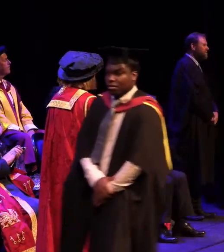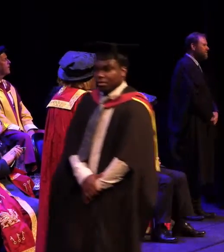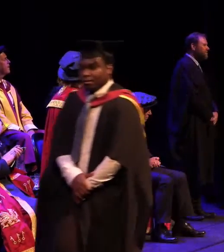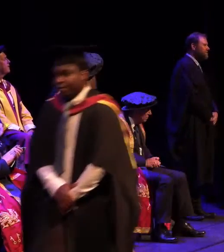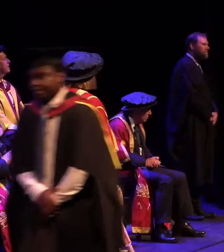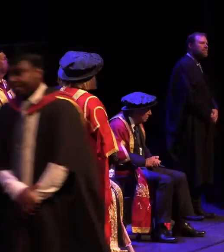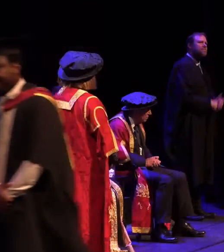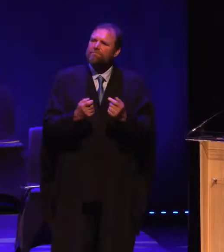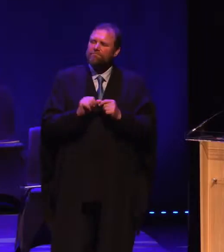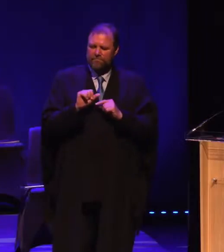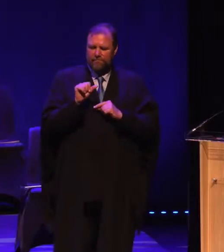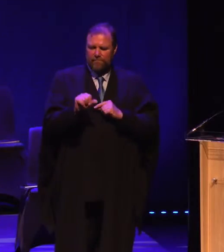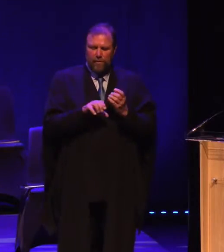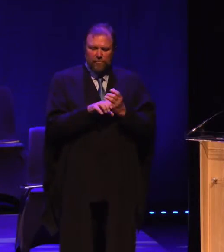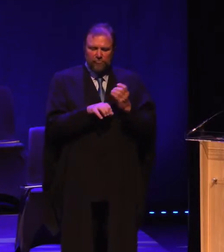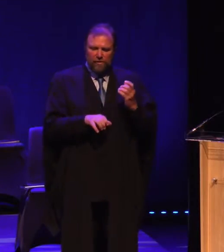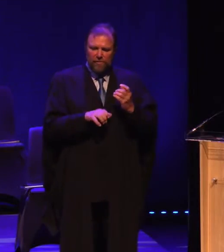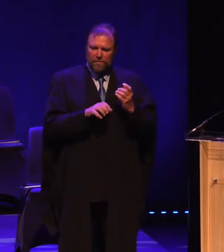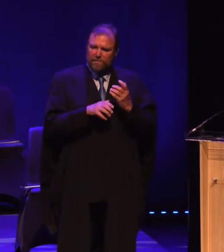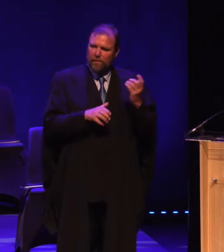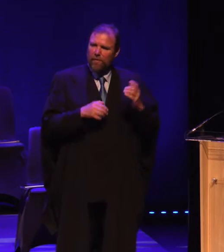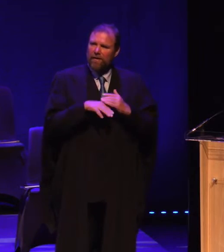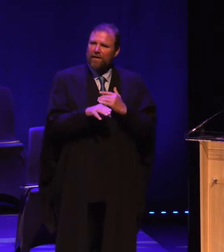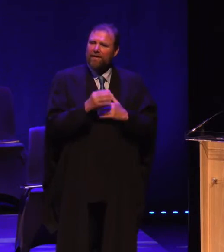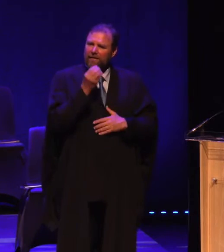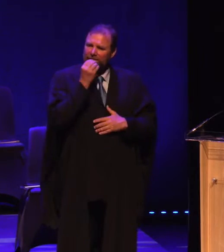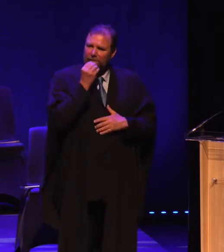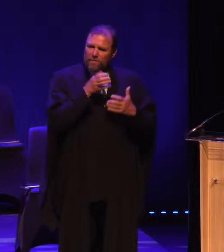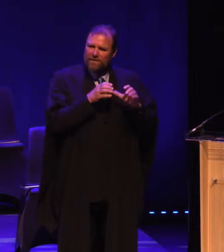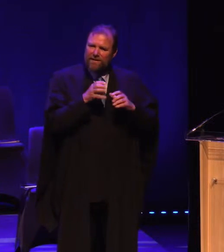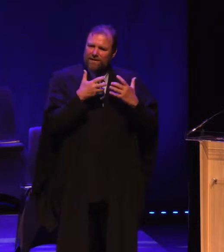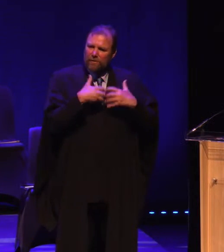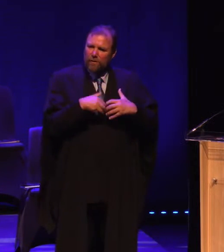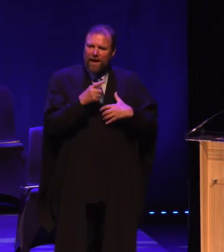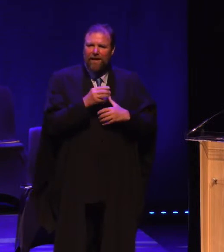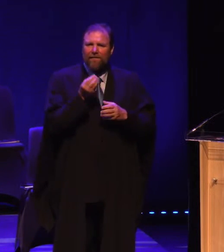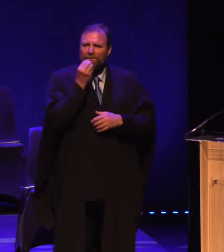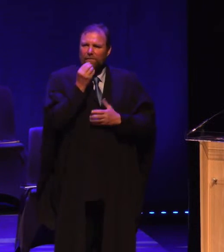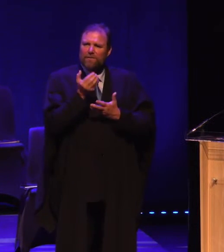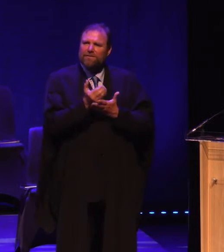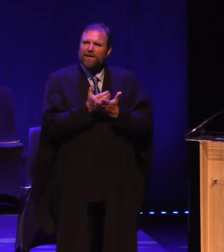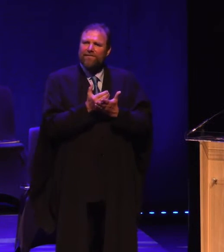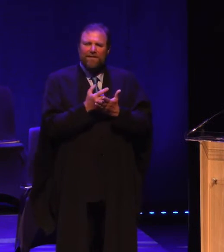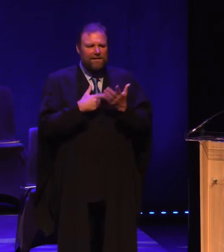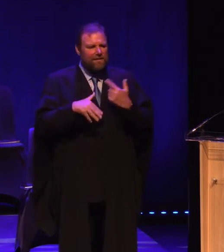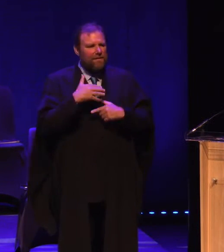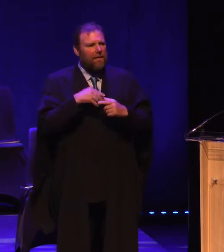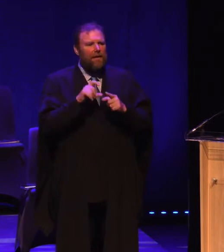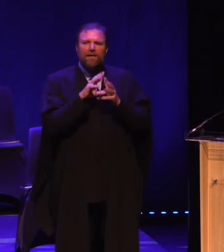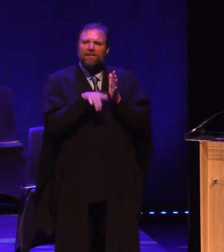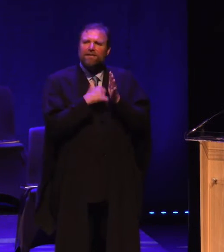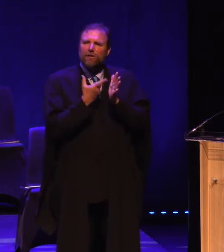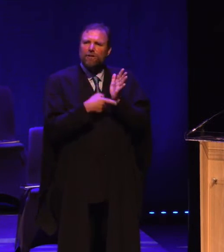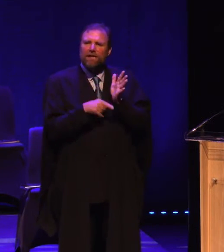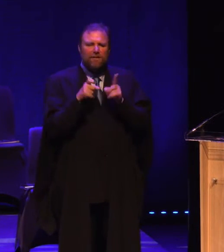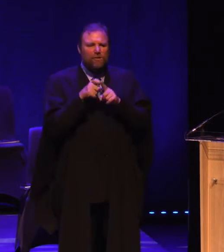To receive postgraduate diploma in food science and technology and food safety management, Sakshi Paras Doka.